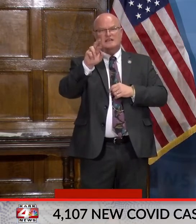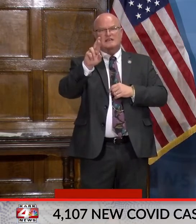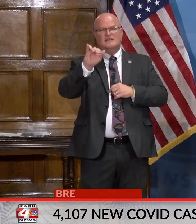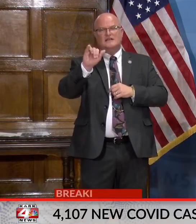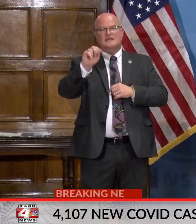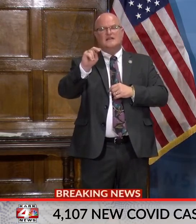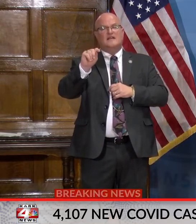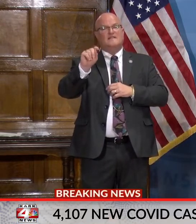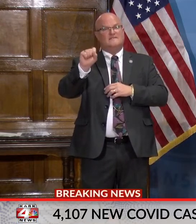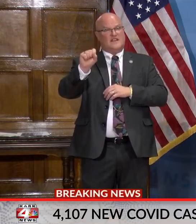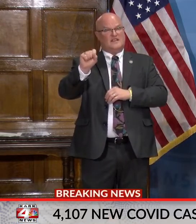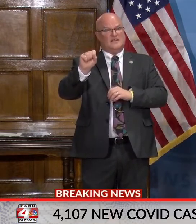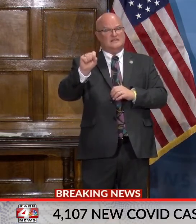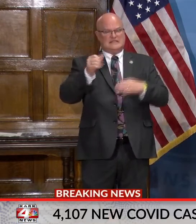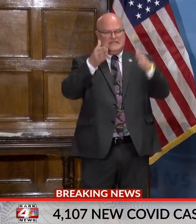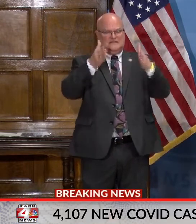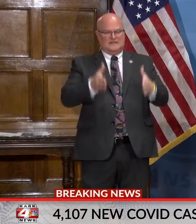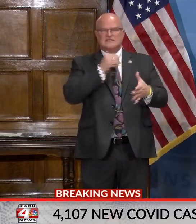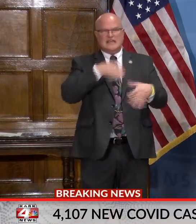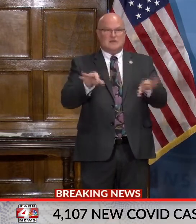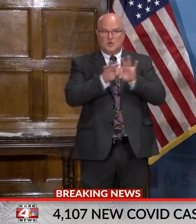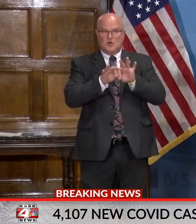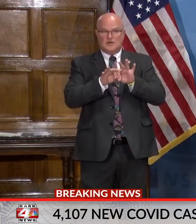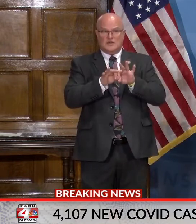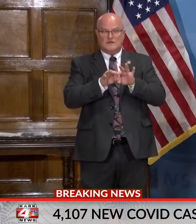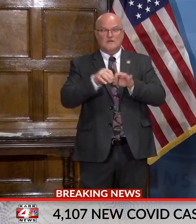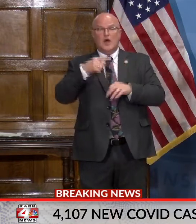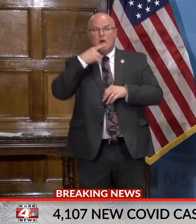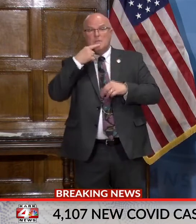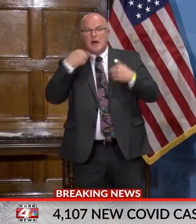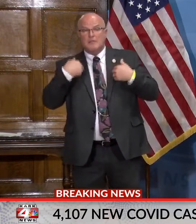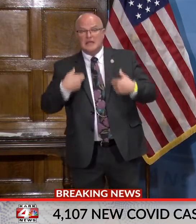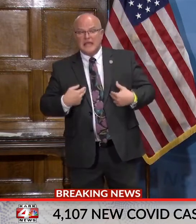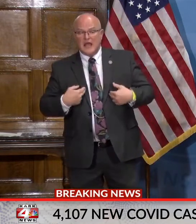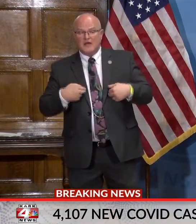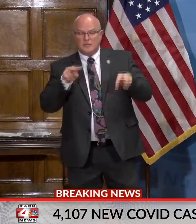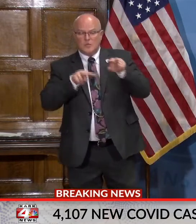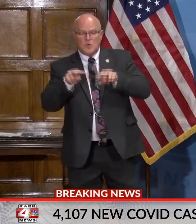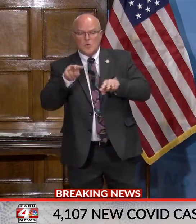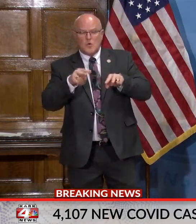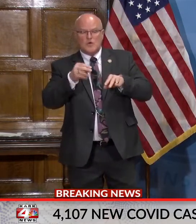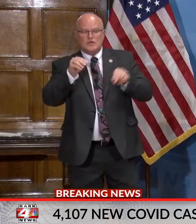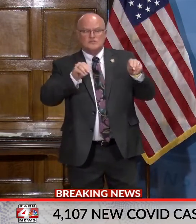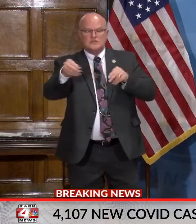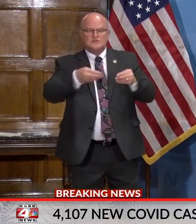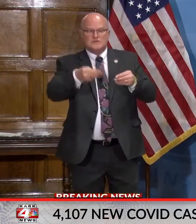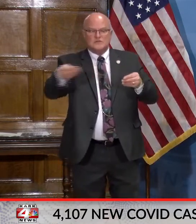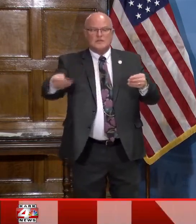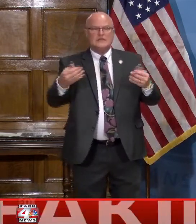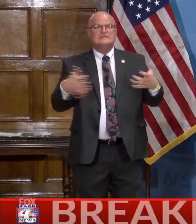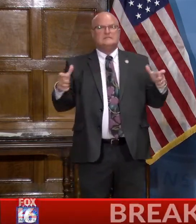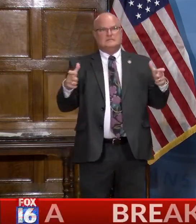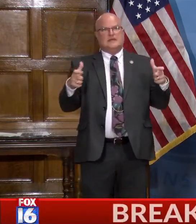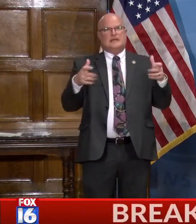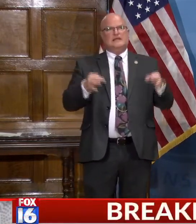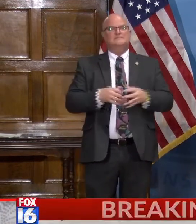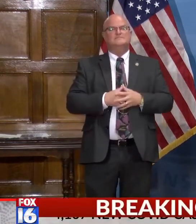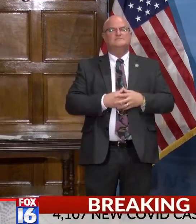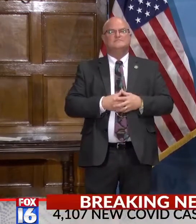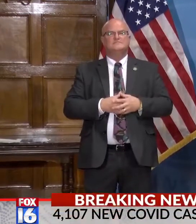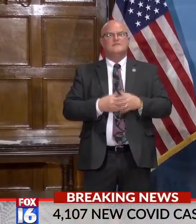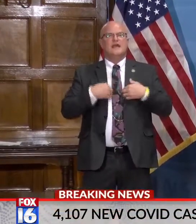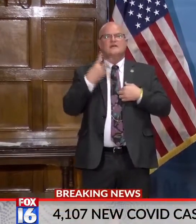individual basis it is not important. From a public health standpoint, in terms of transmissibility, it's an enormous issue. We have time